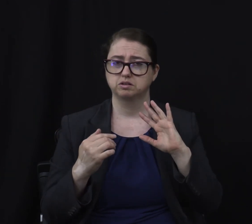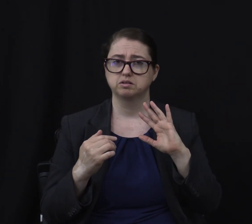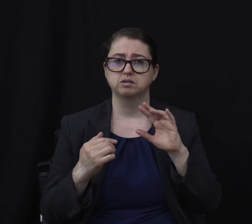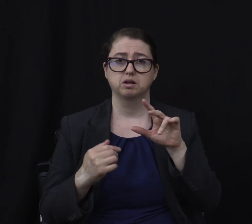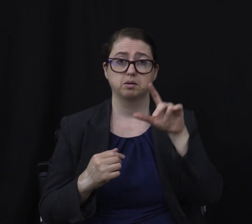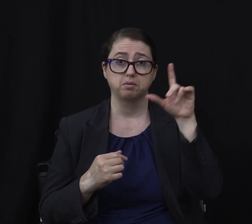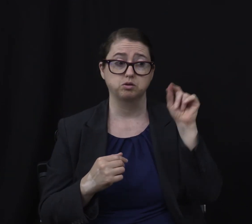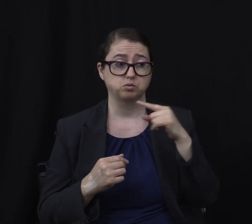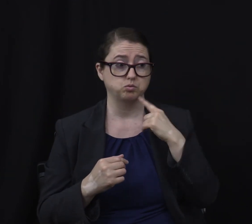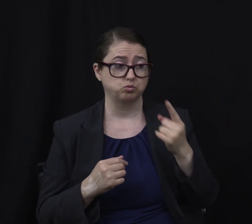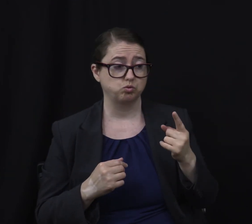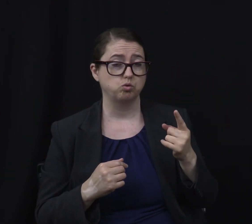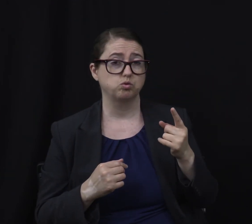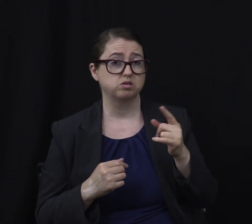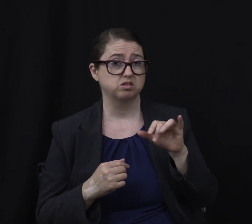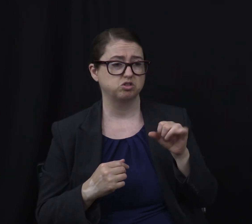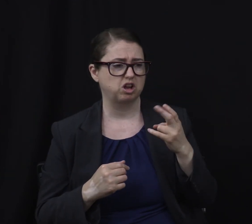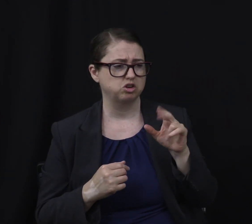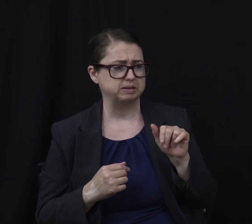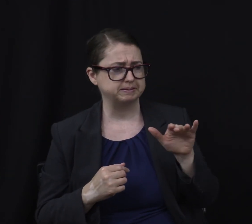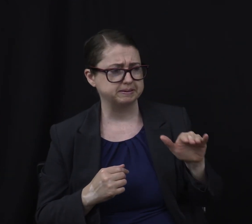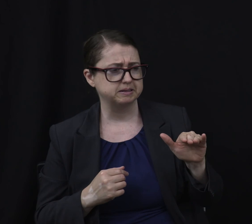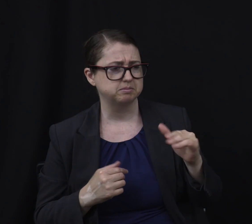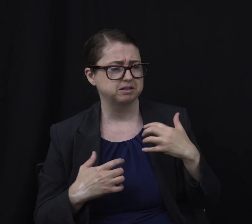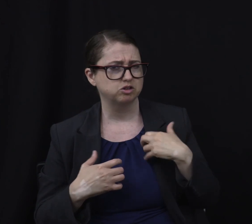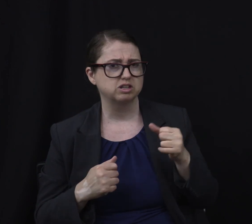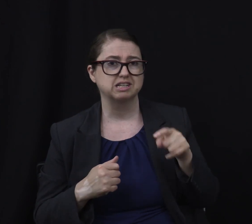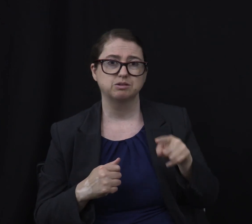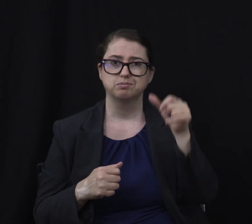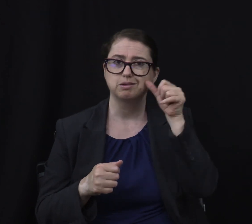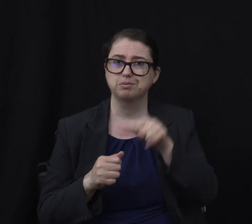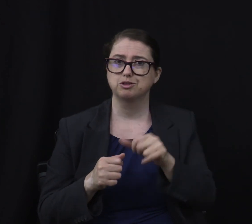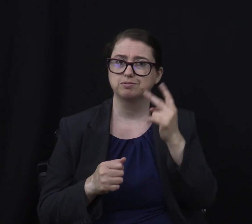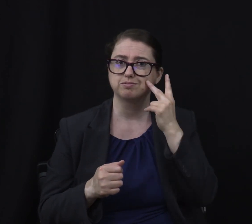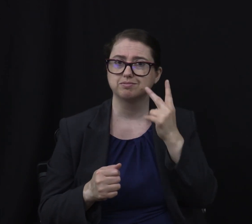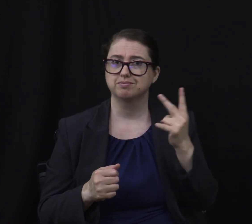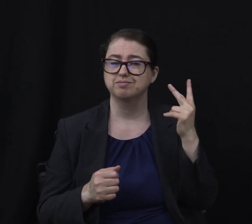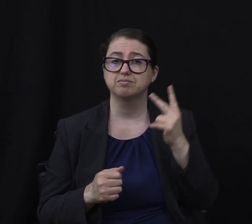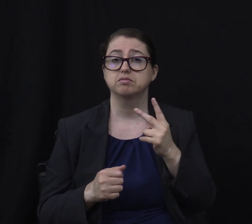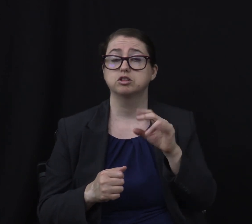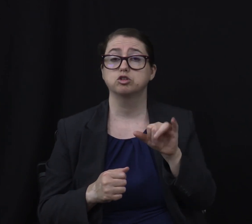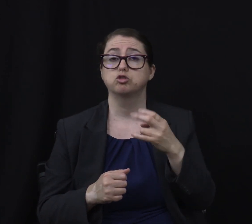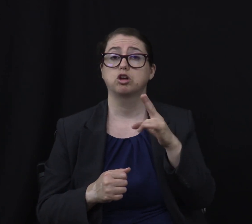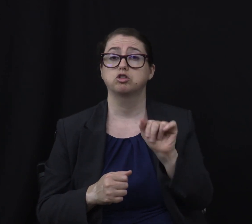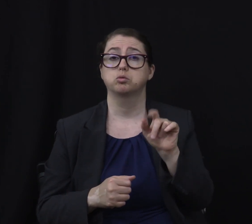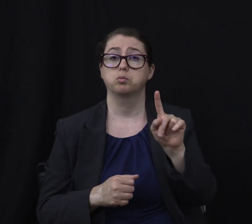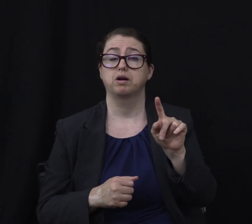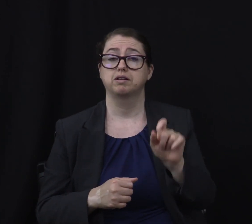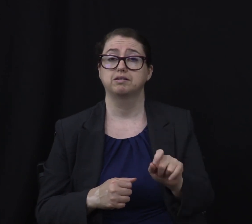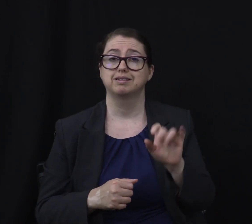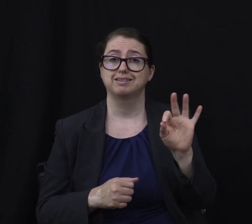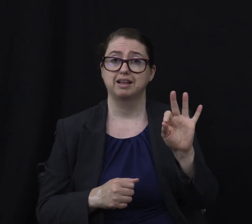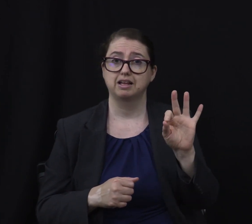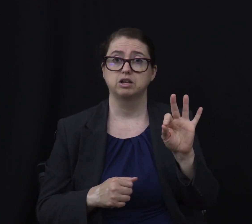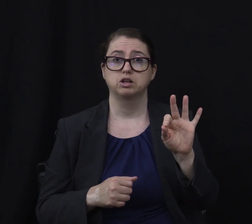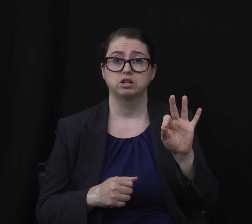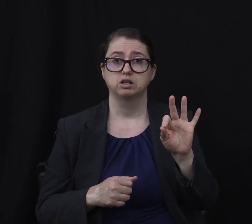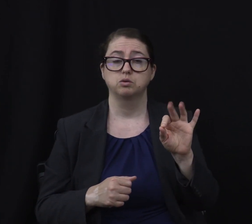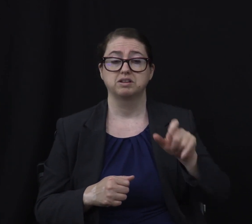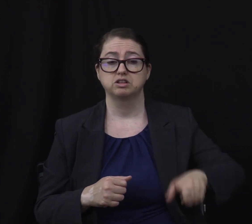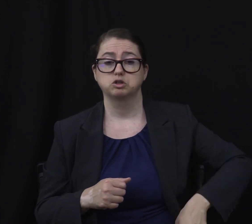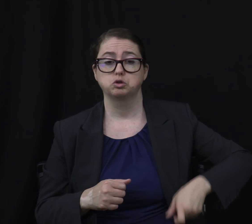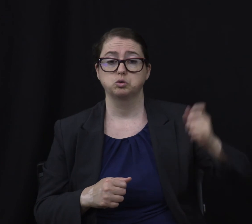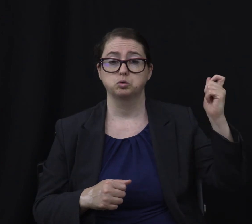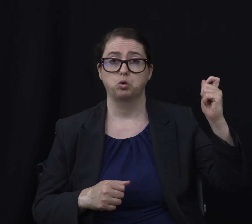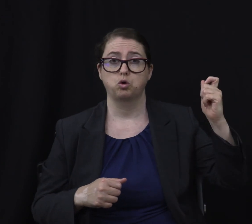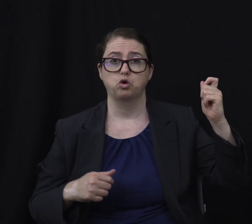be strong and be of good courage. So now in Joshua 1, 9, Joshua stands up, sword and shield in hand, and he says to his